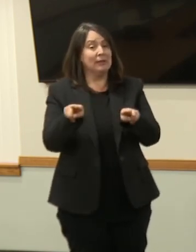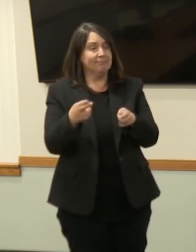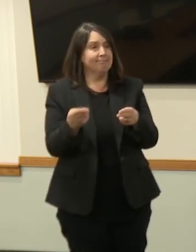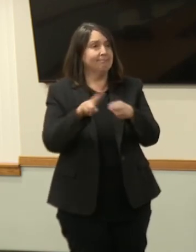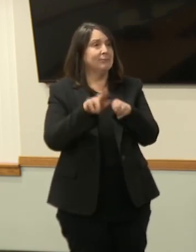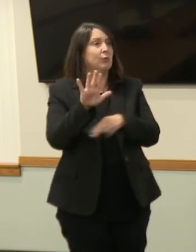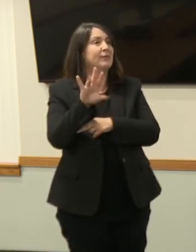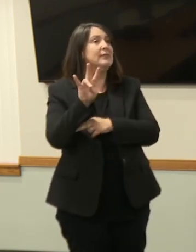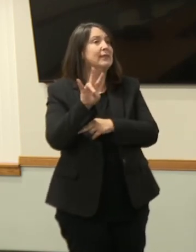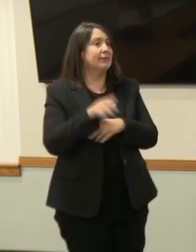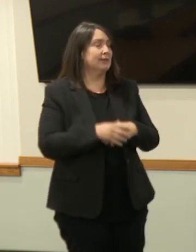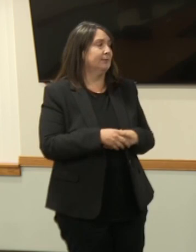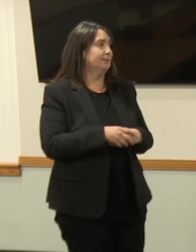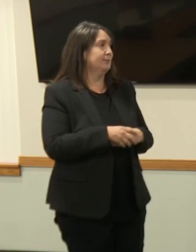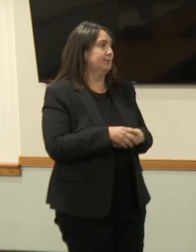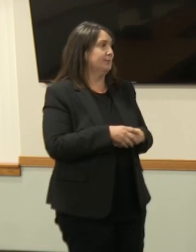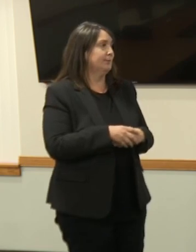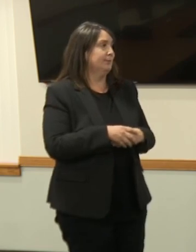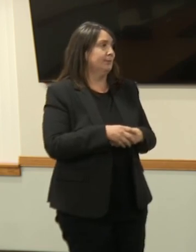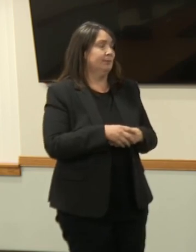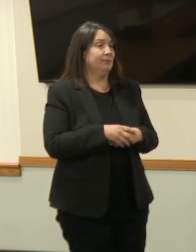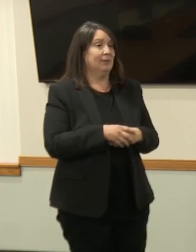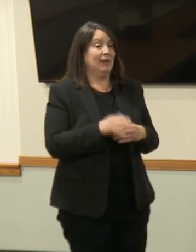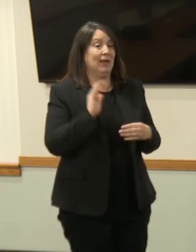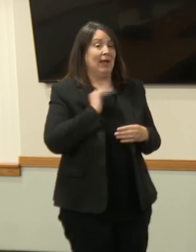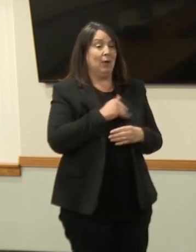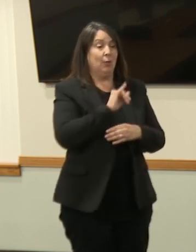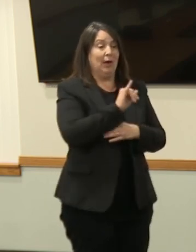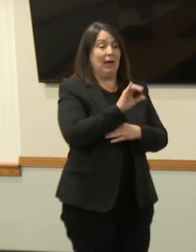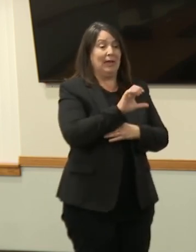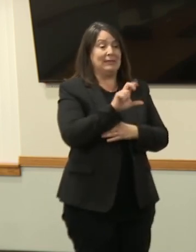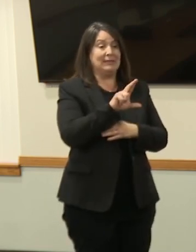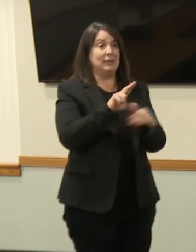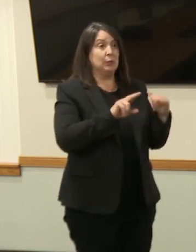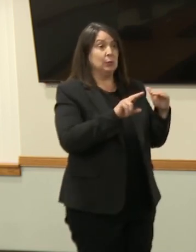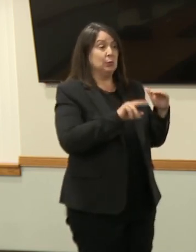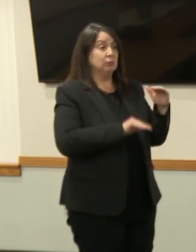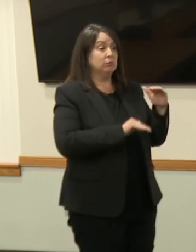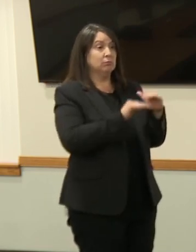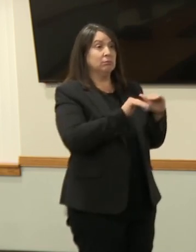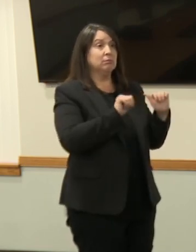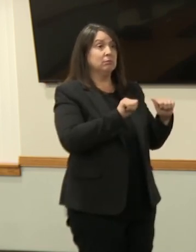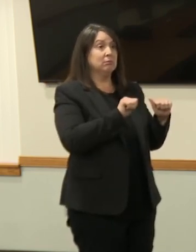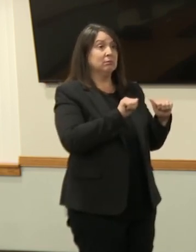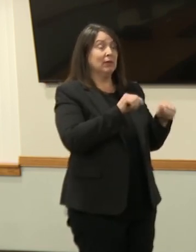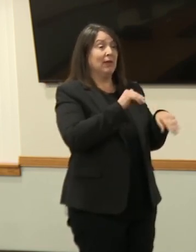57. In fact, today our ICU capacity is at 15% for